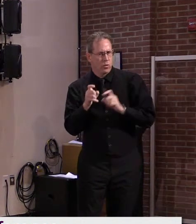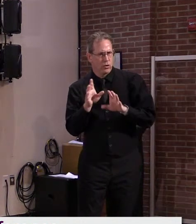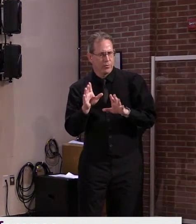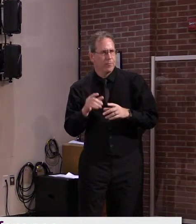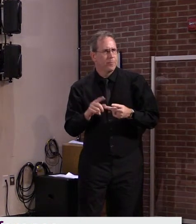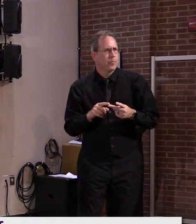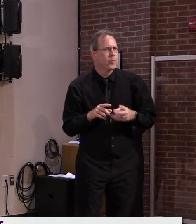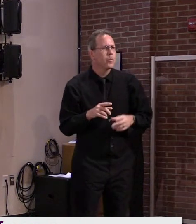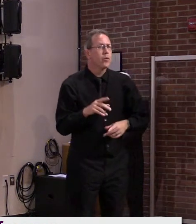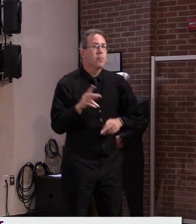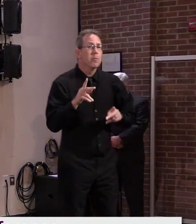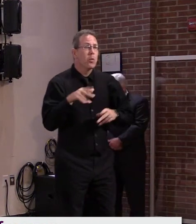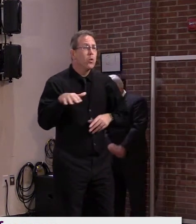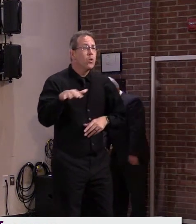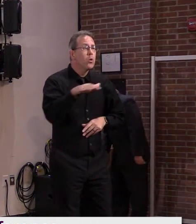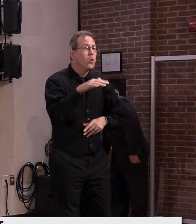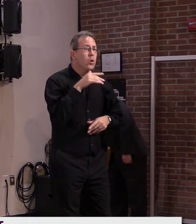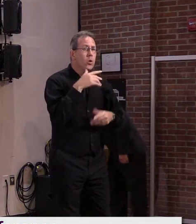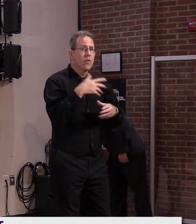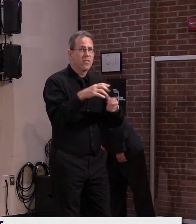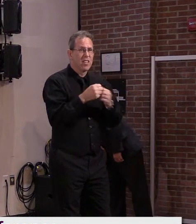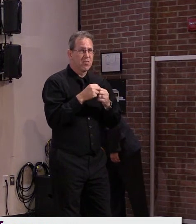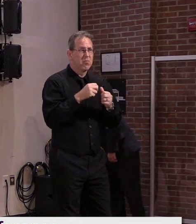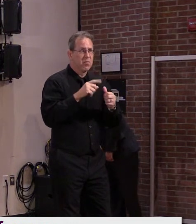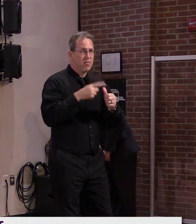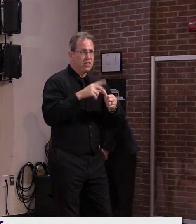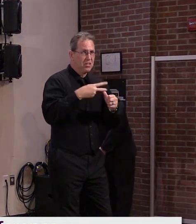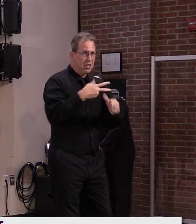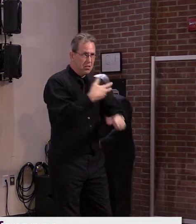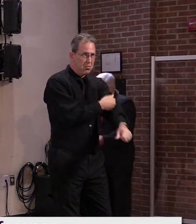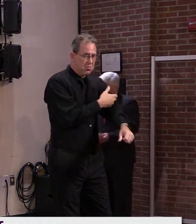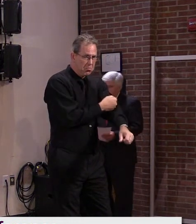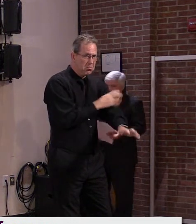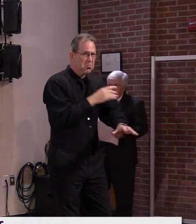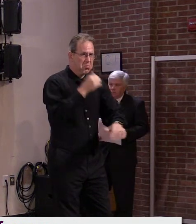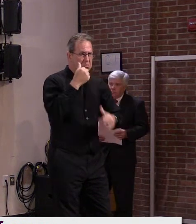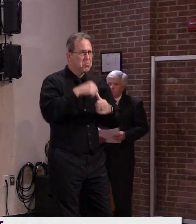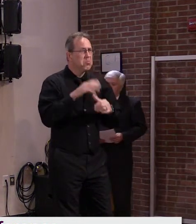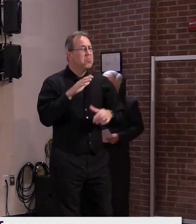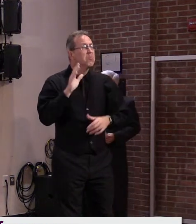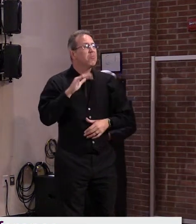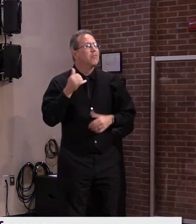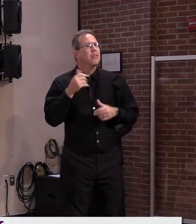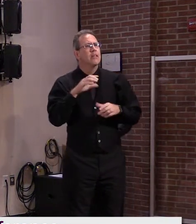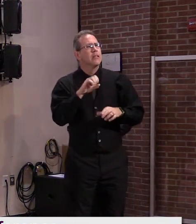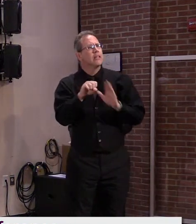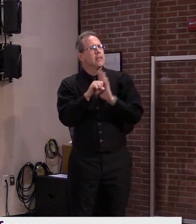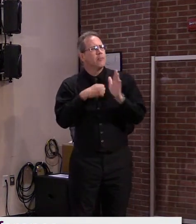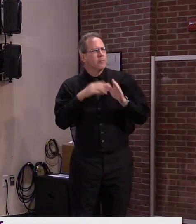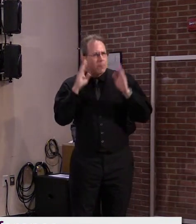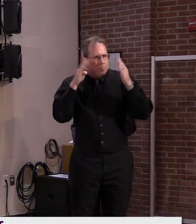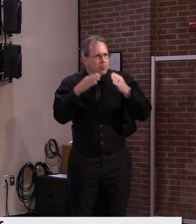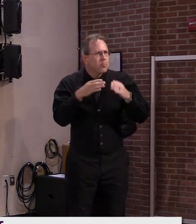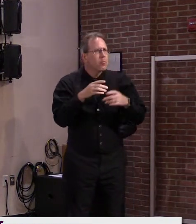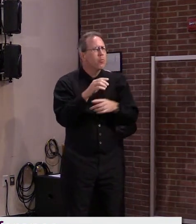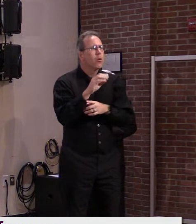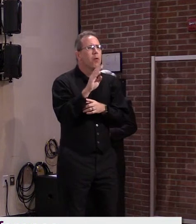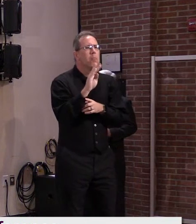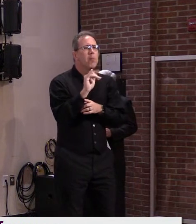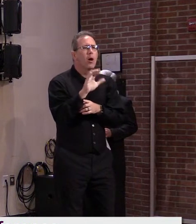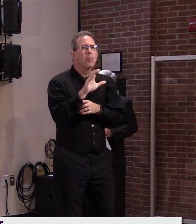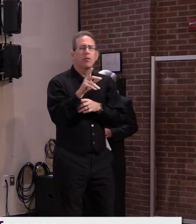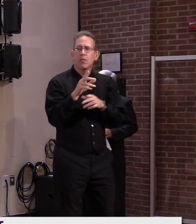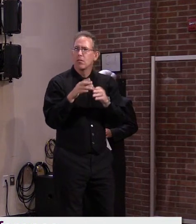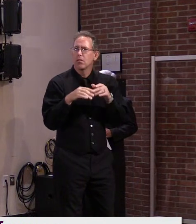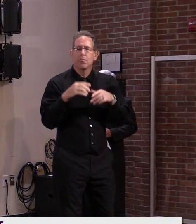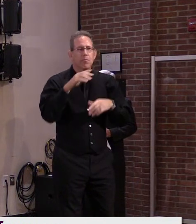did a lot of outreach efforts specifically to reach BIPOC Vermonters who continue to have a slightly lower vaccination rate